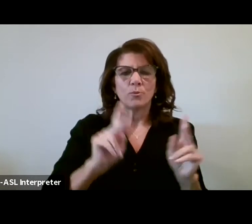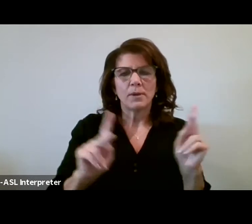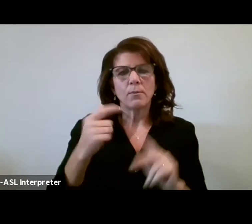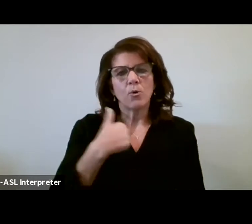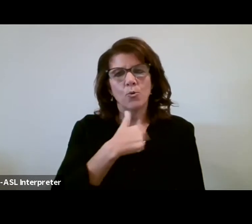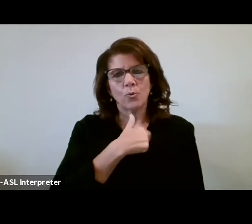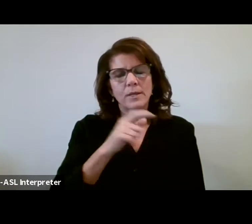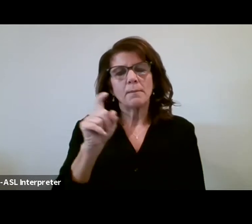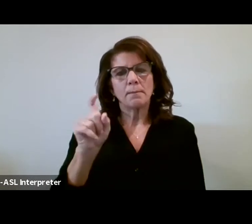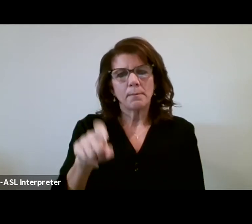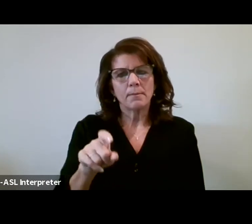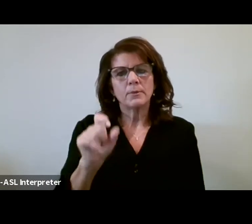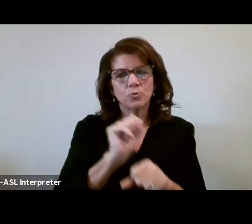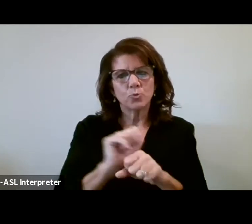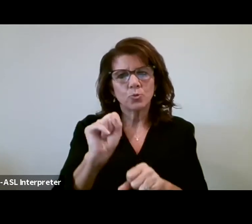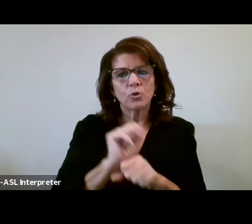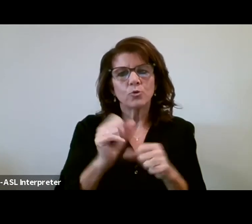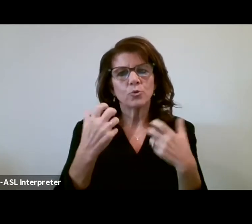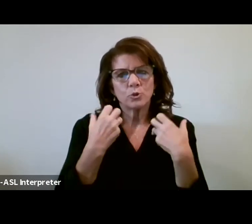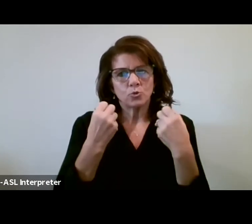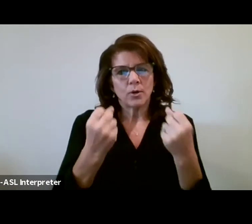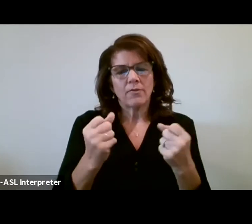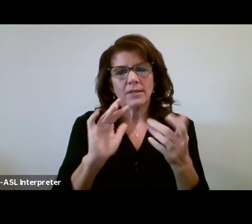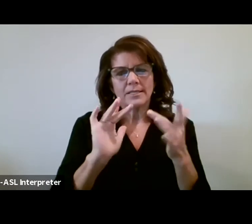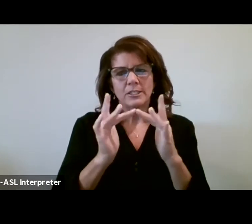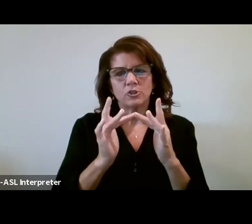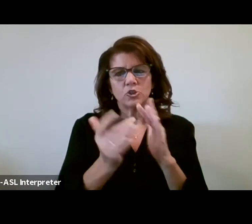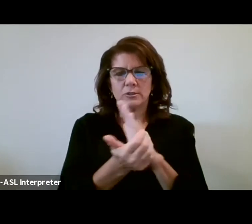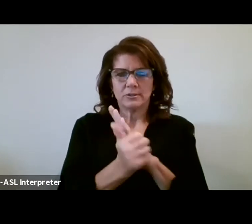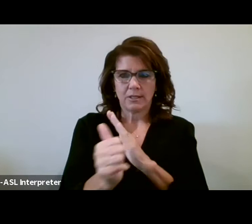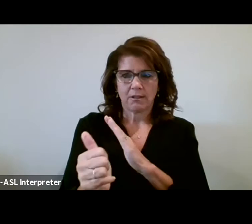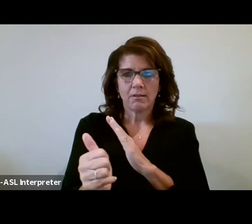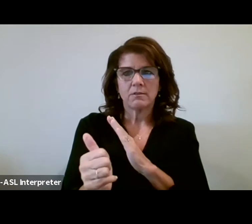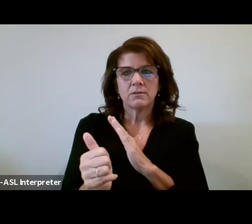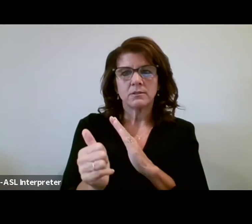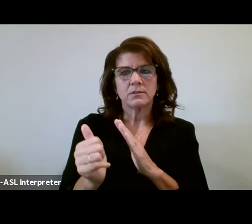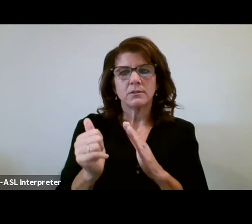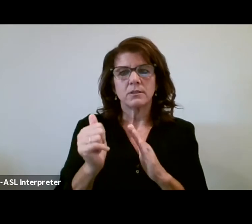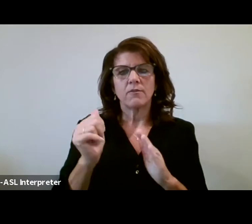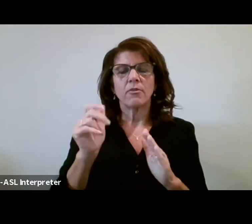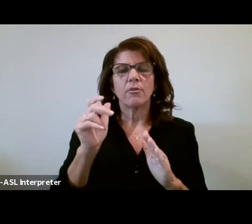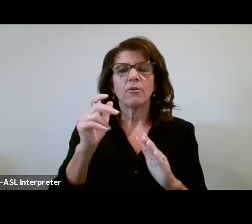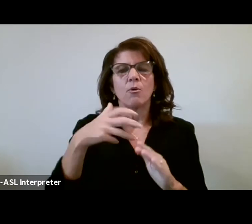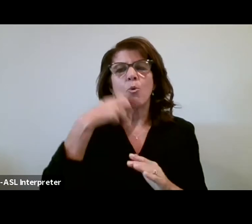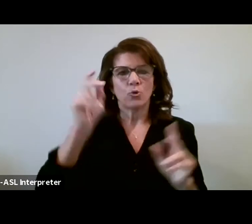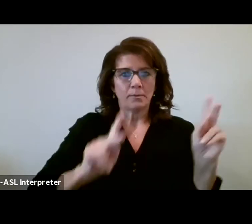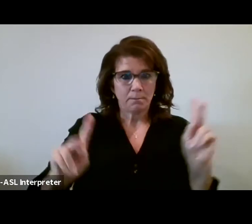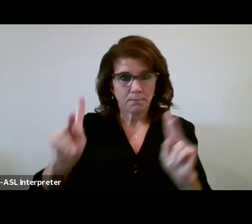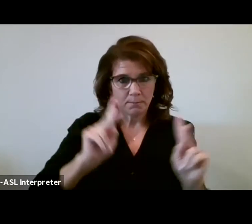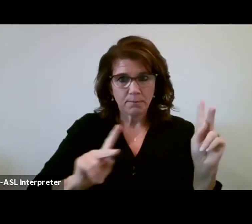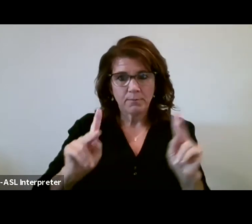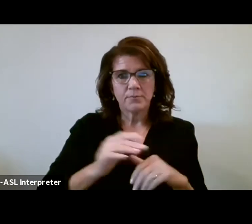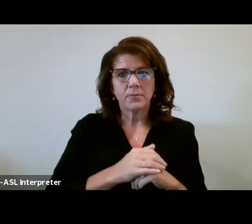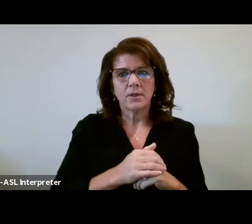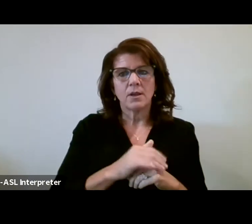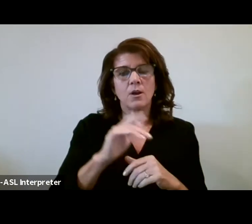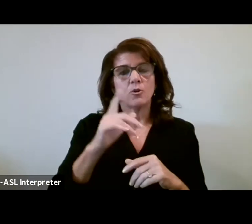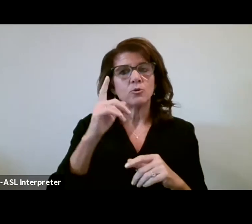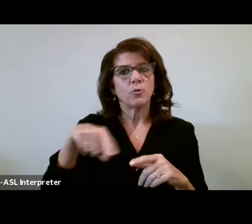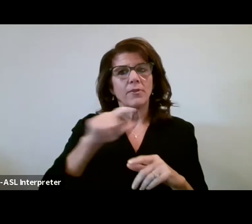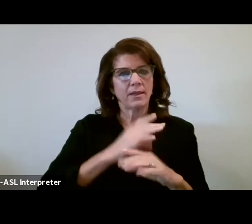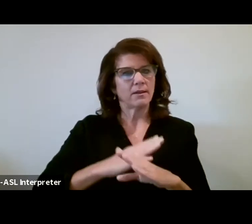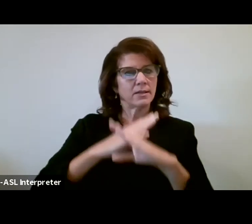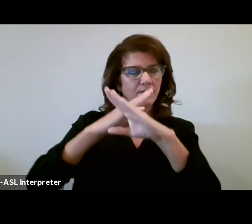must also work to strengthen the digital skills of the older persons as an important defense